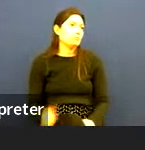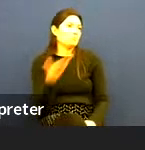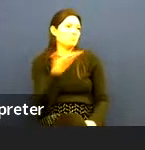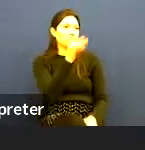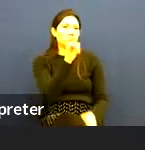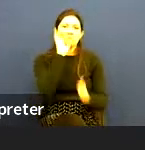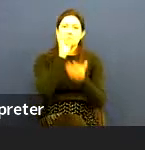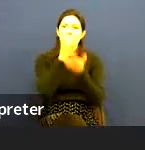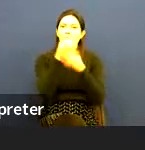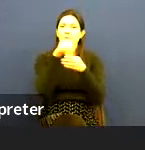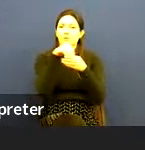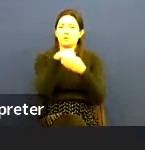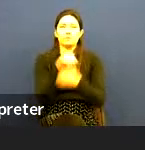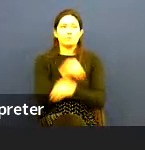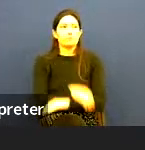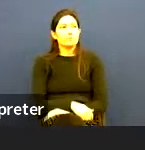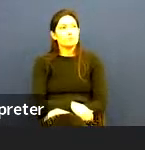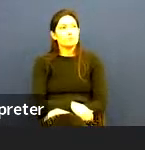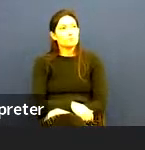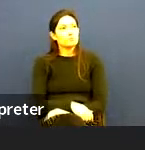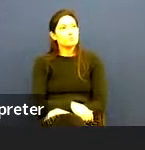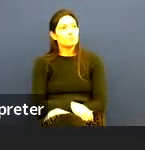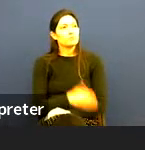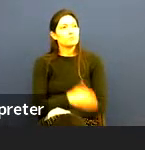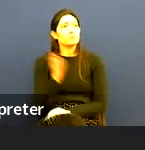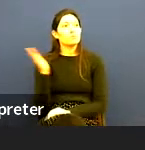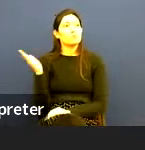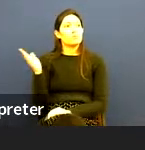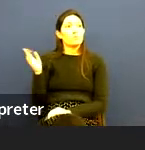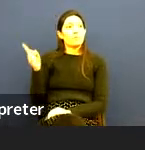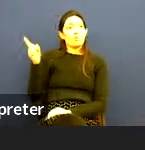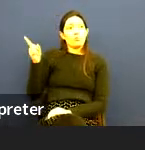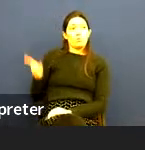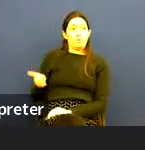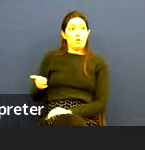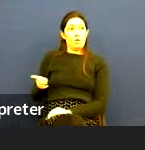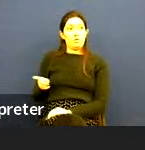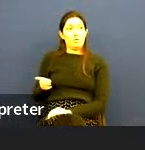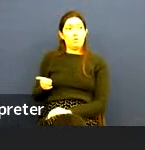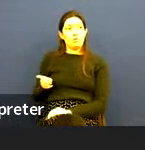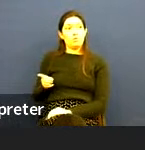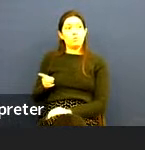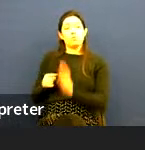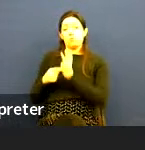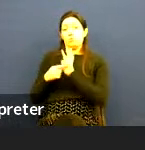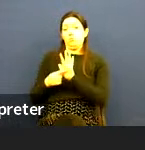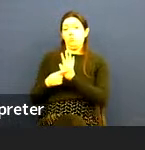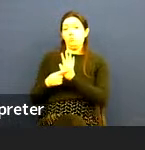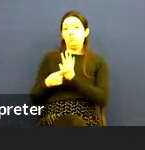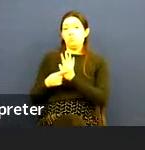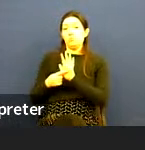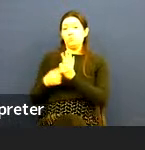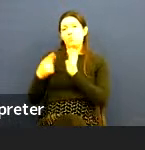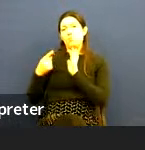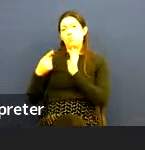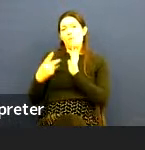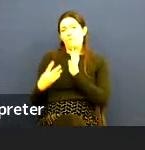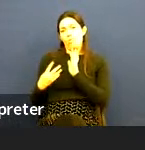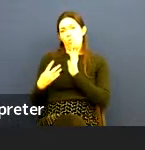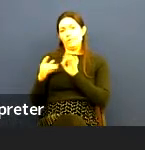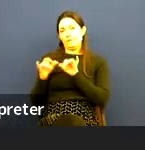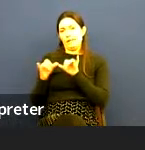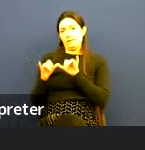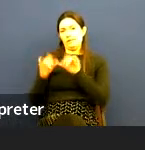So these particular mock-ups were 1/4 the size, but they're basically, they address the different, a bunch